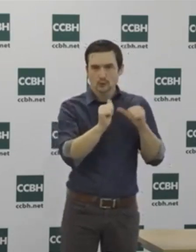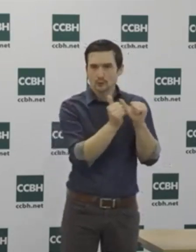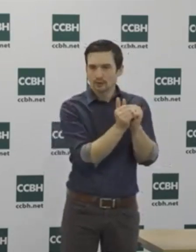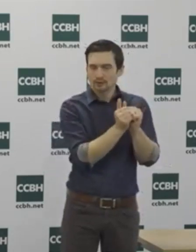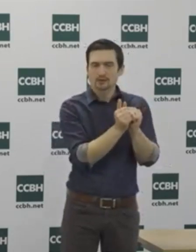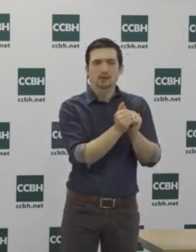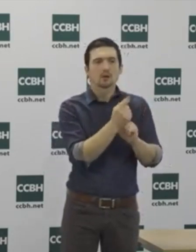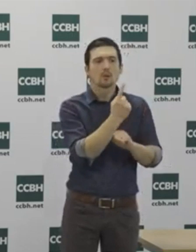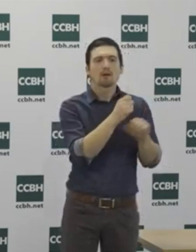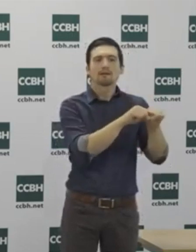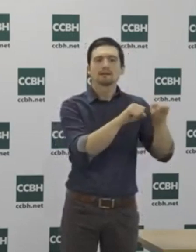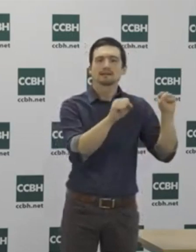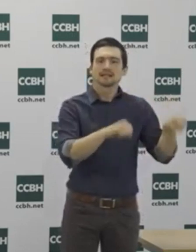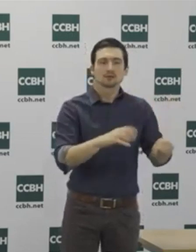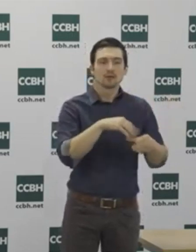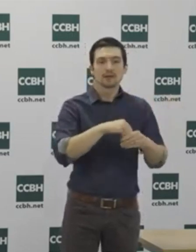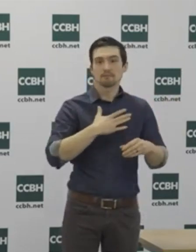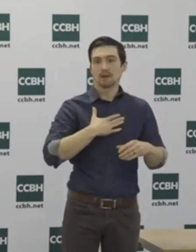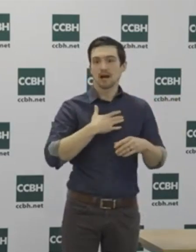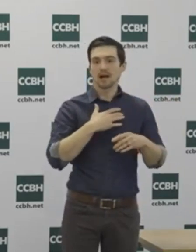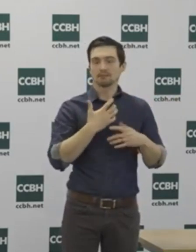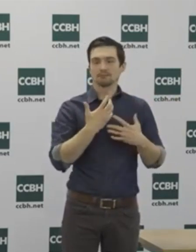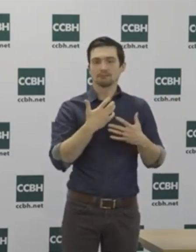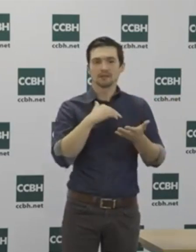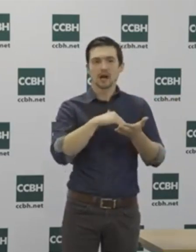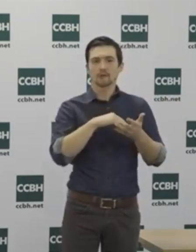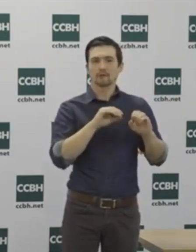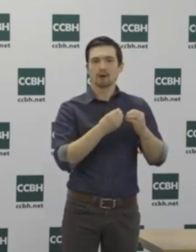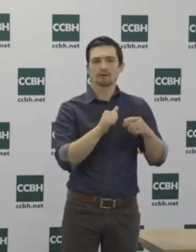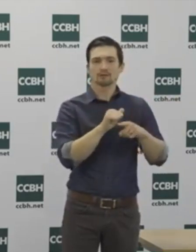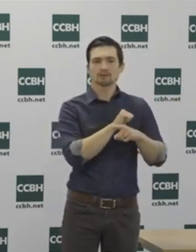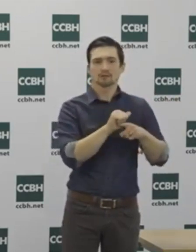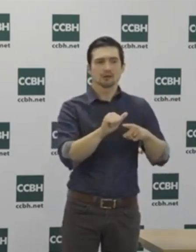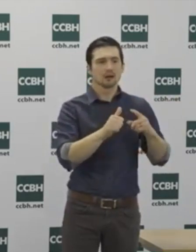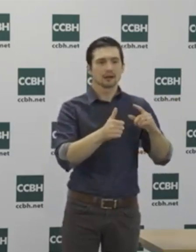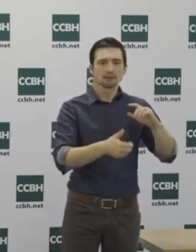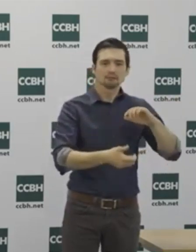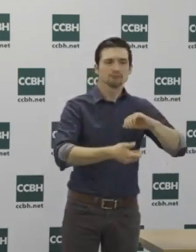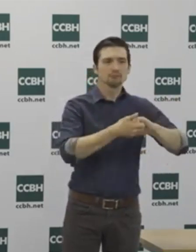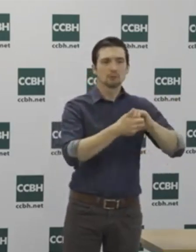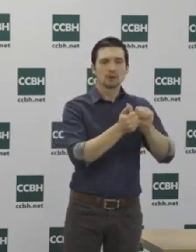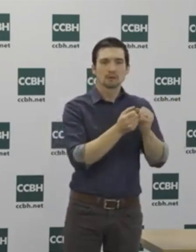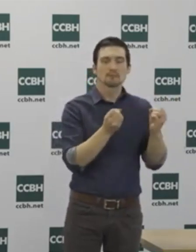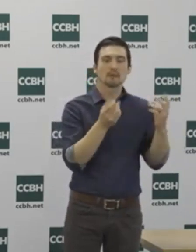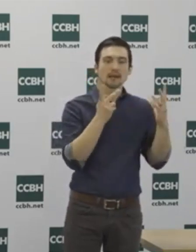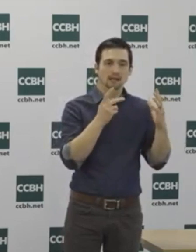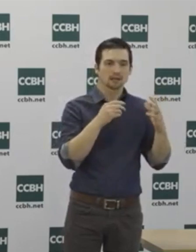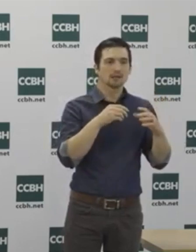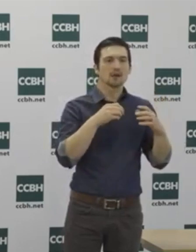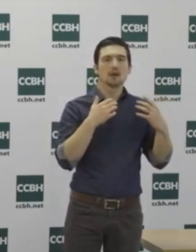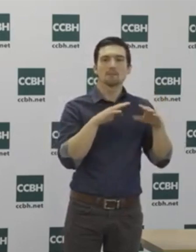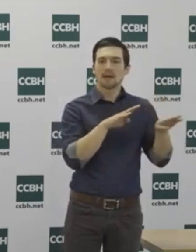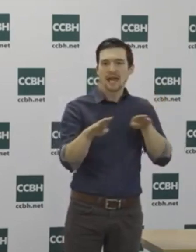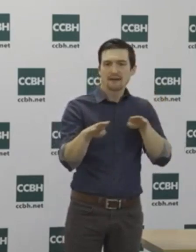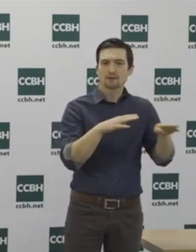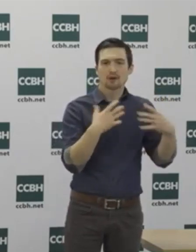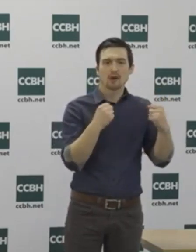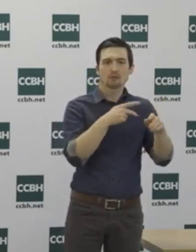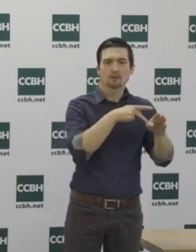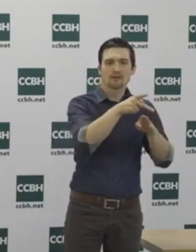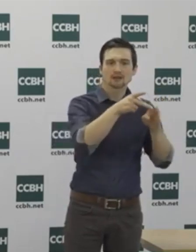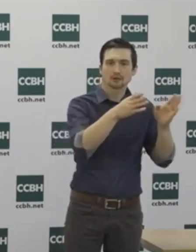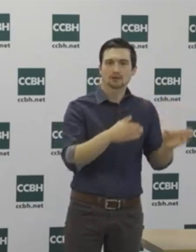clinical practice where I work alongside lots of behavioral health professionals, and I couldn't practice medicine any other